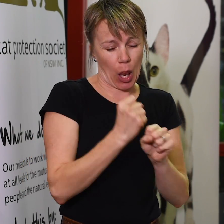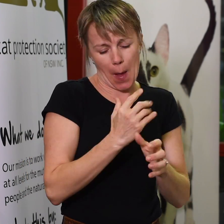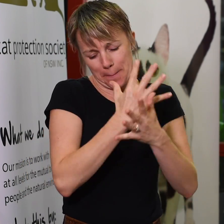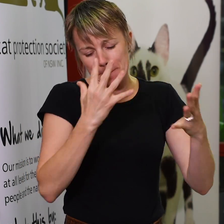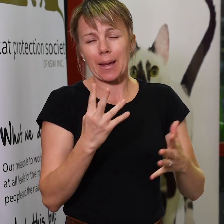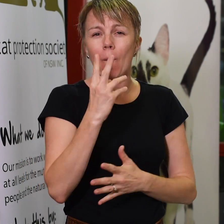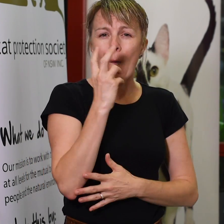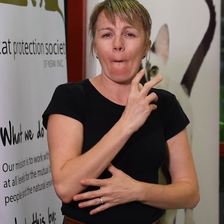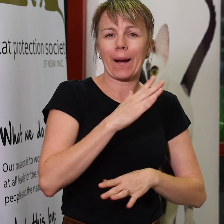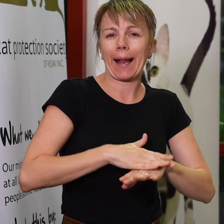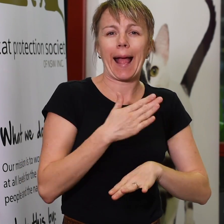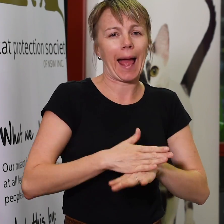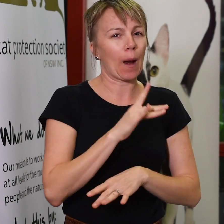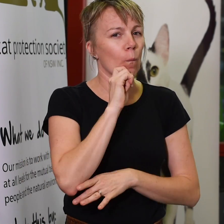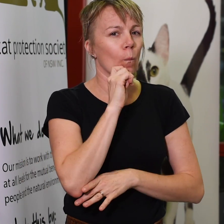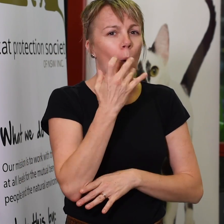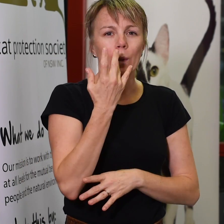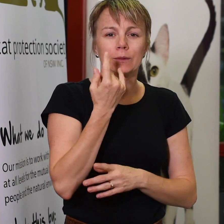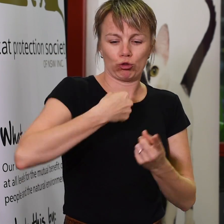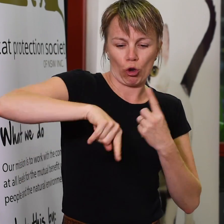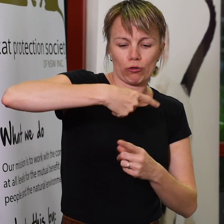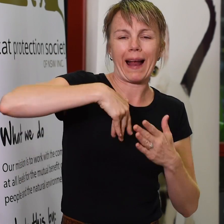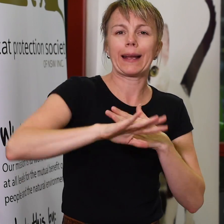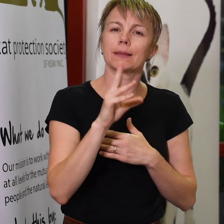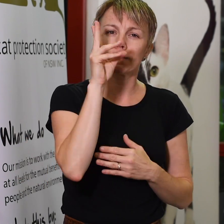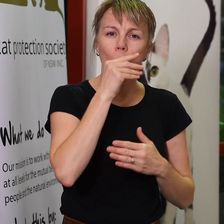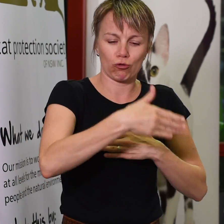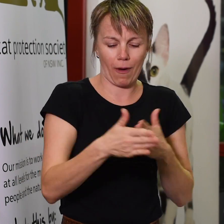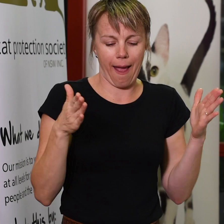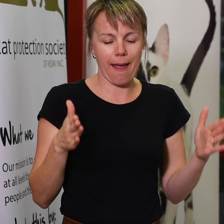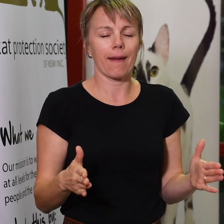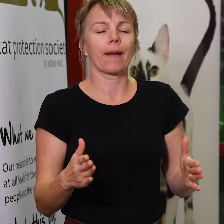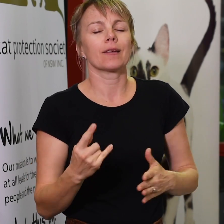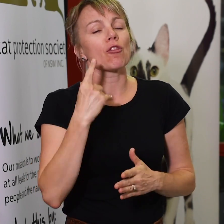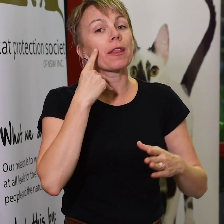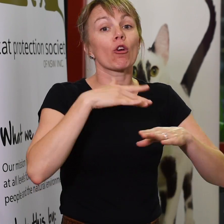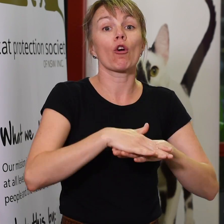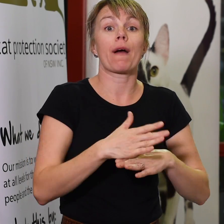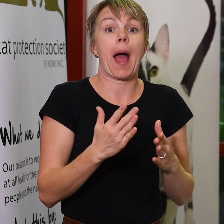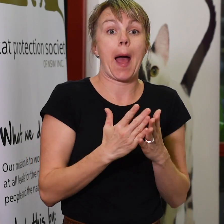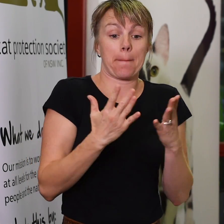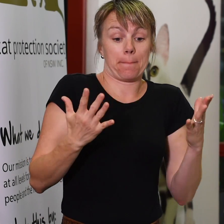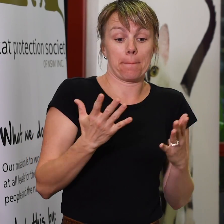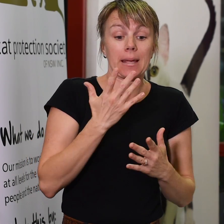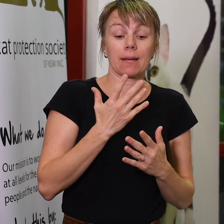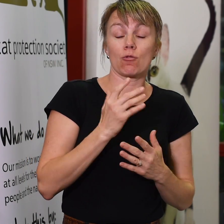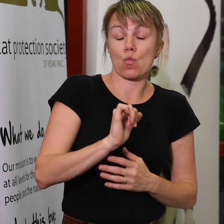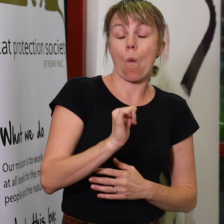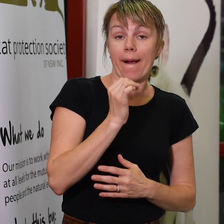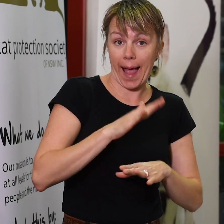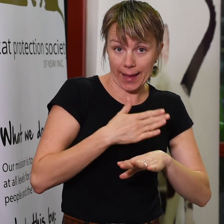turn around in that. So think about how big your cat is and get the litter tray that's suitable for that